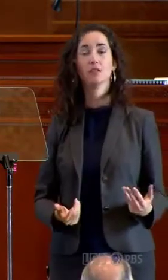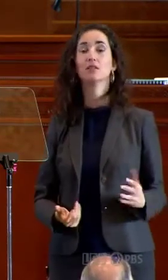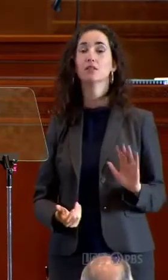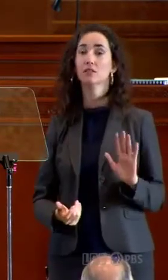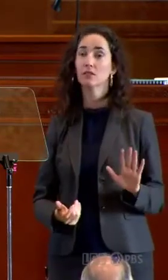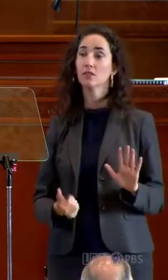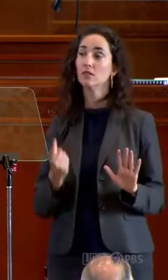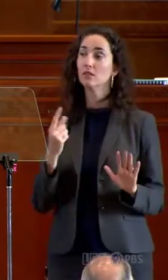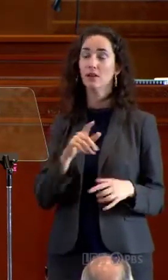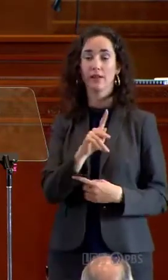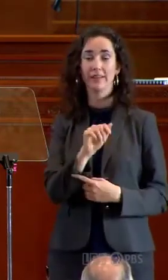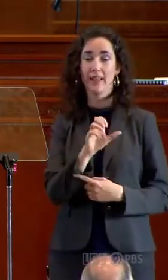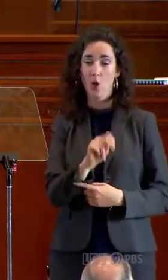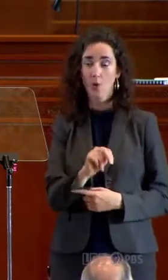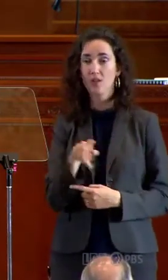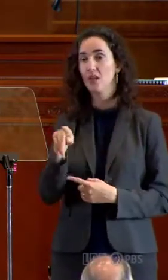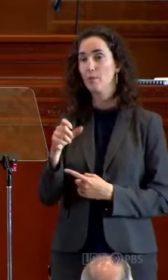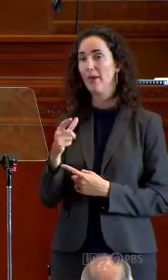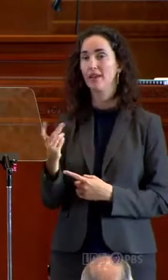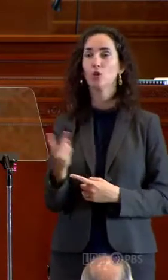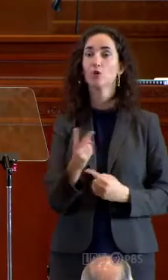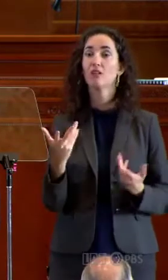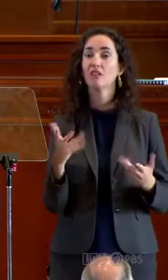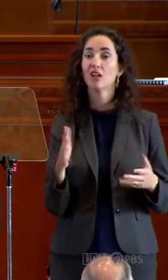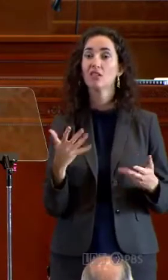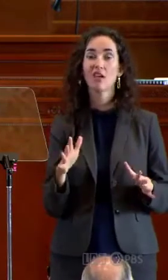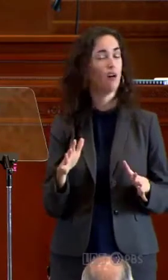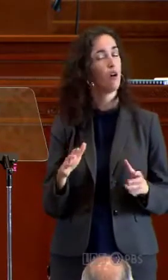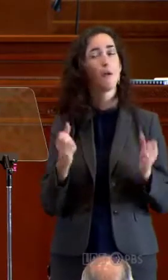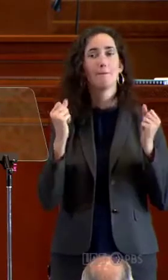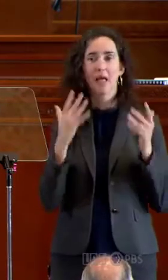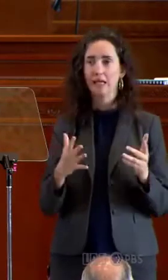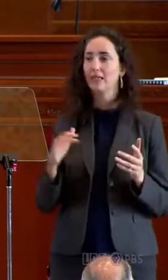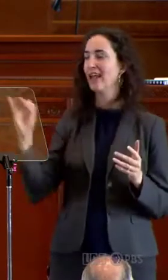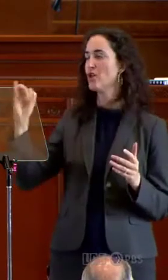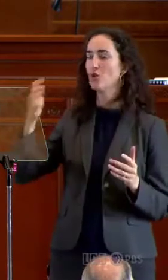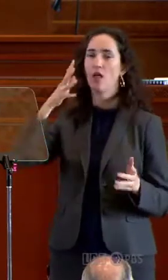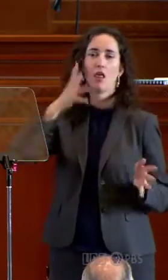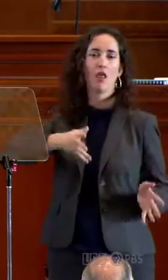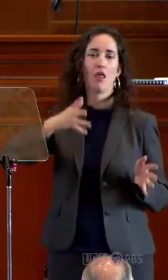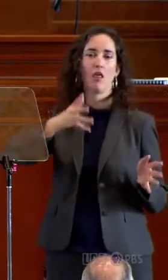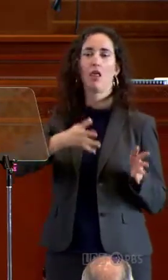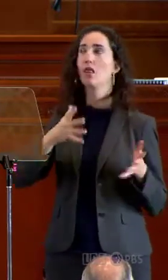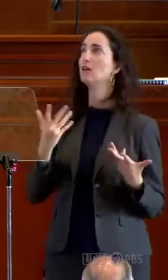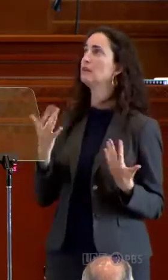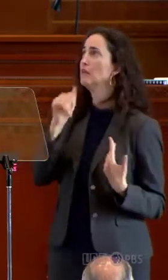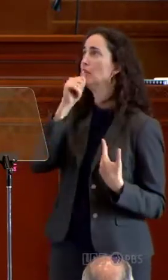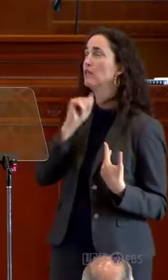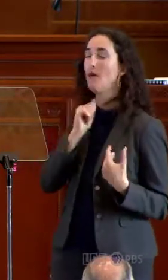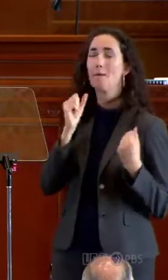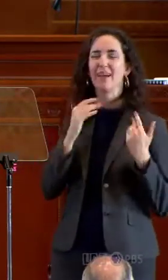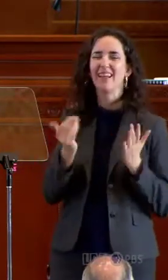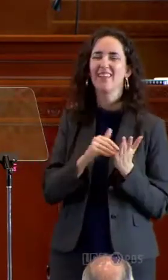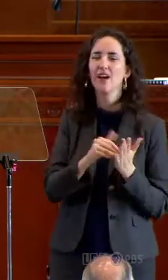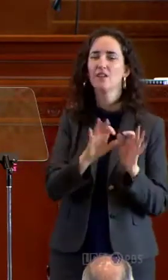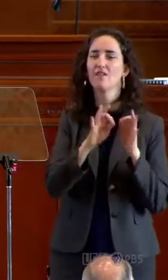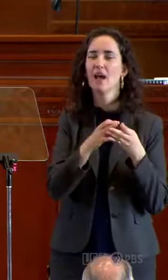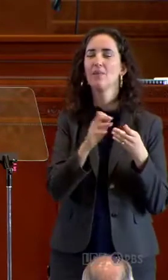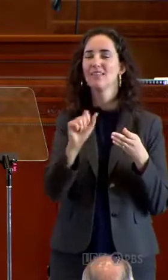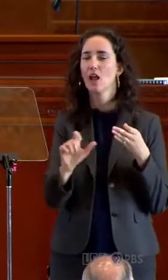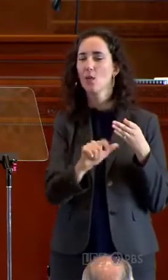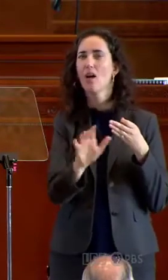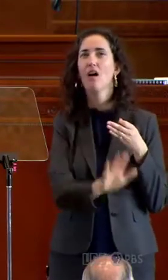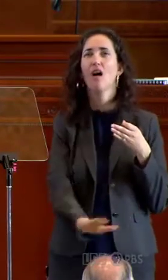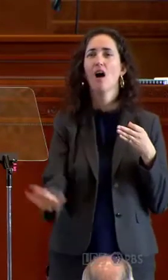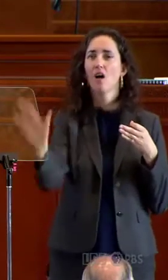Unfortunately, Carrie and Peggy are far from the only ones left in insurance purgatory. There are thousands of other families across South Louisiana